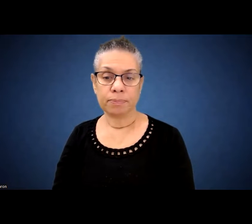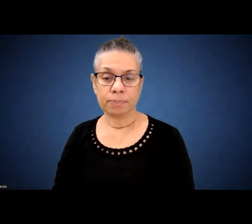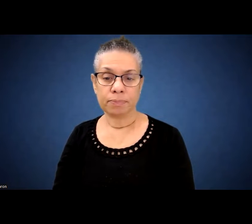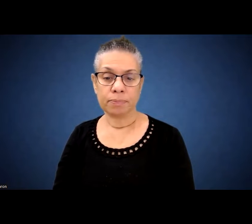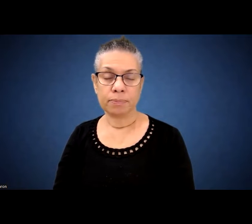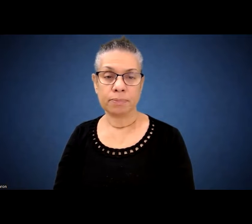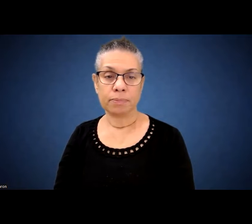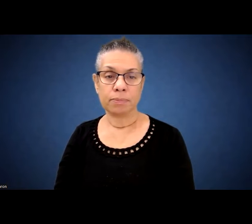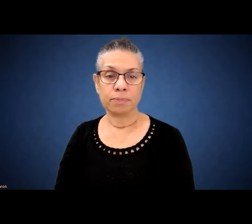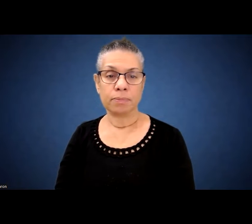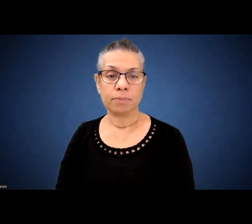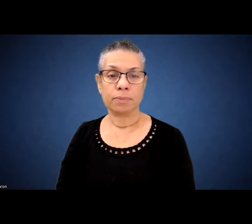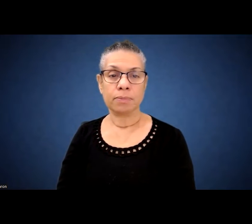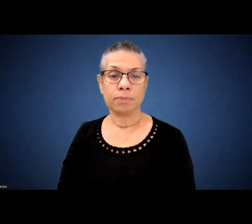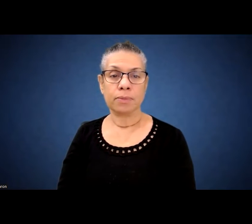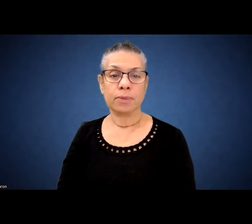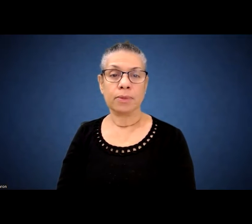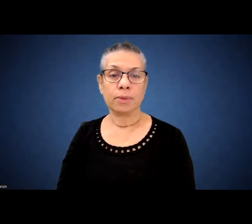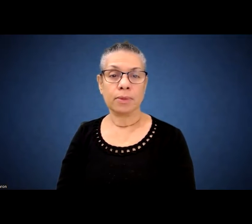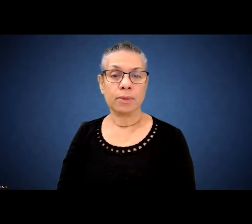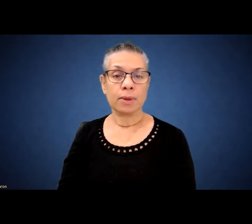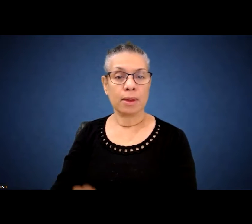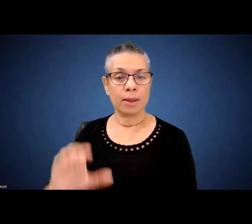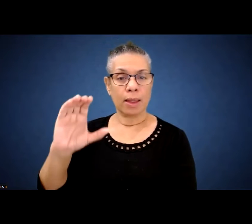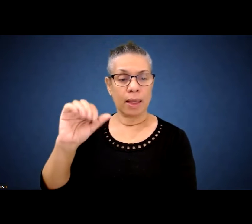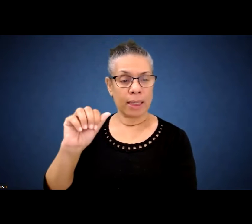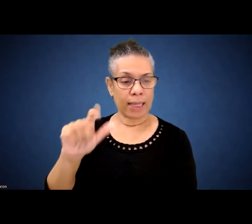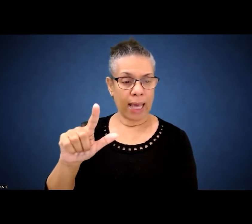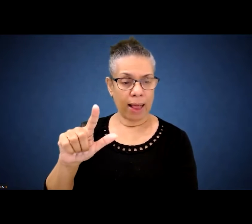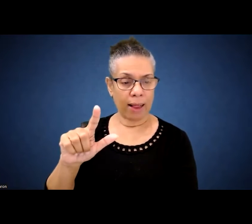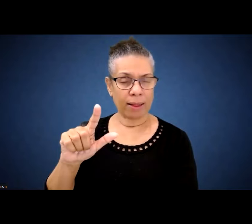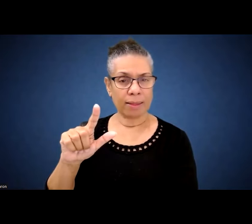And Cal EnviroScreen is a great example in many ways.